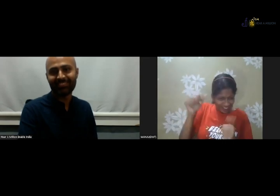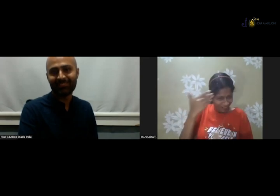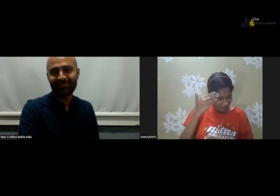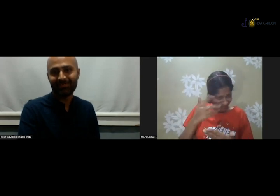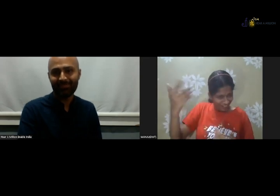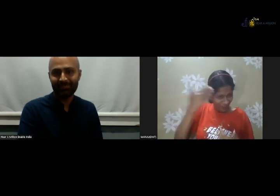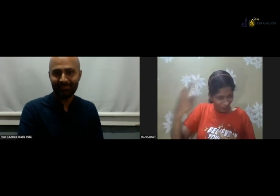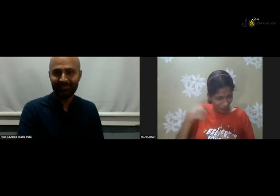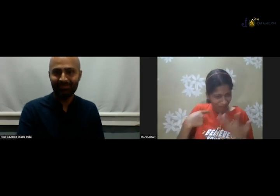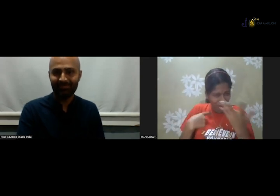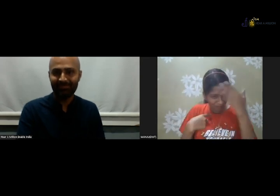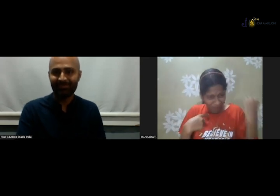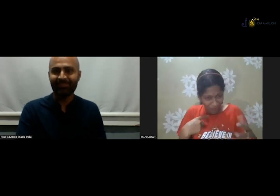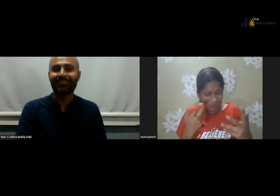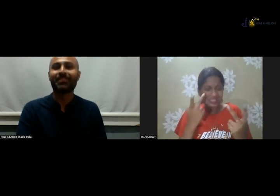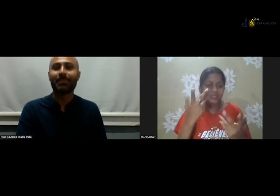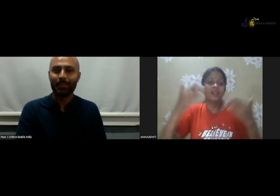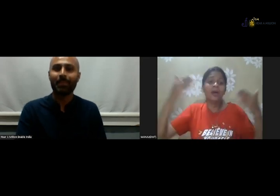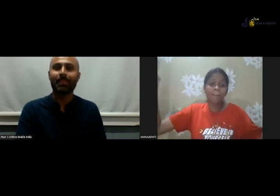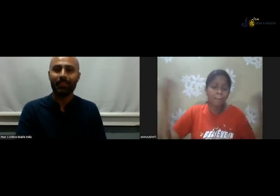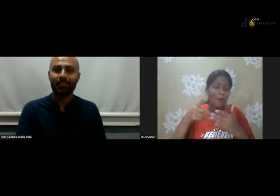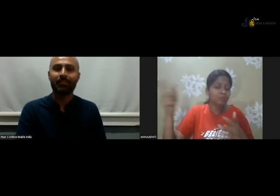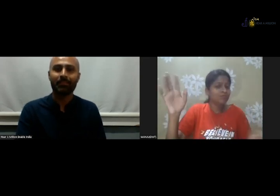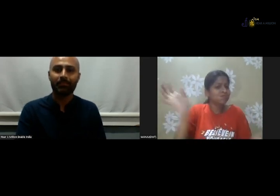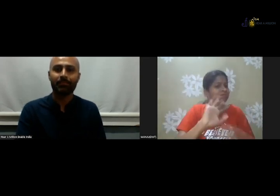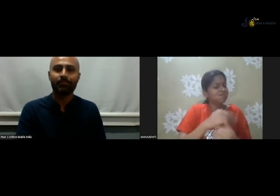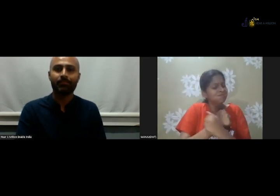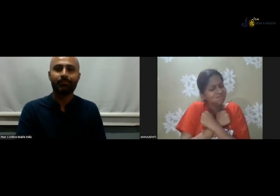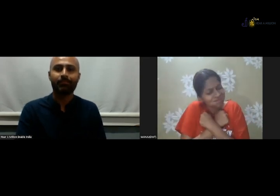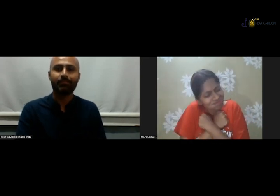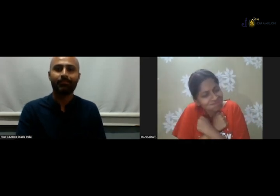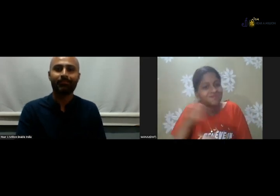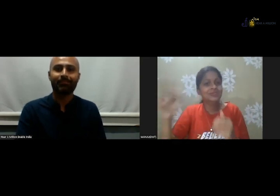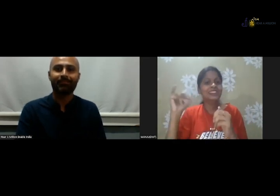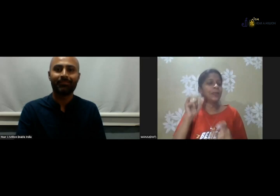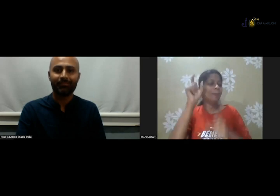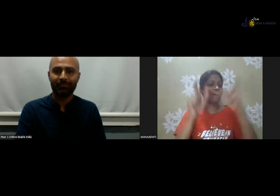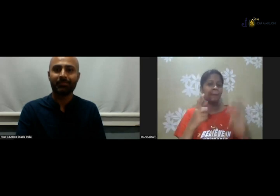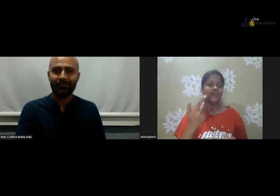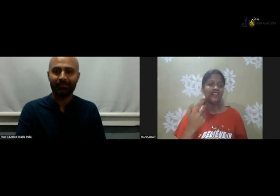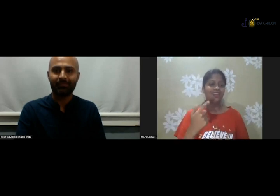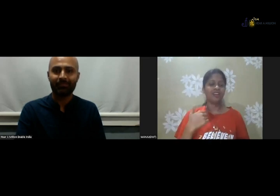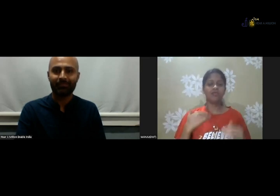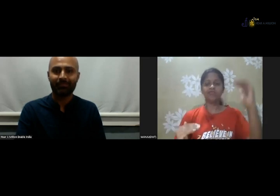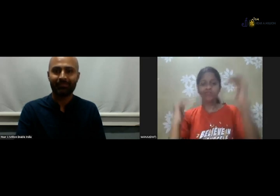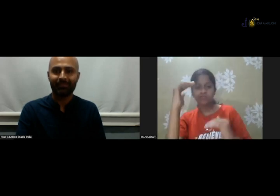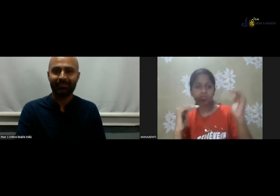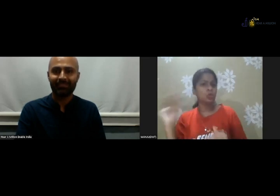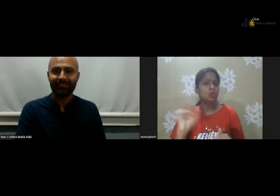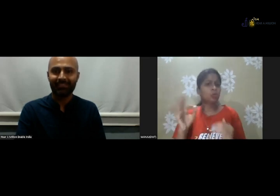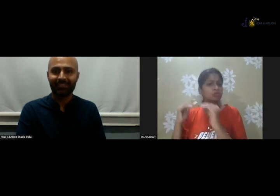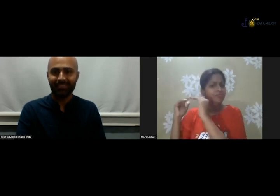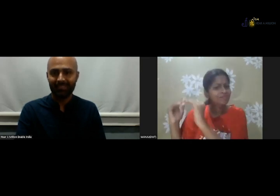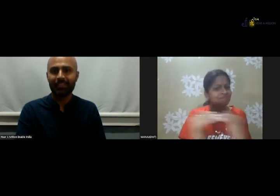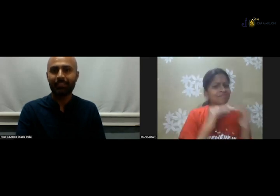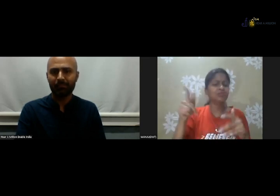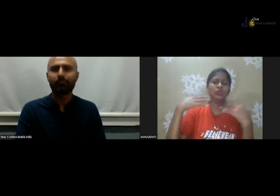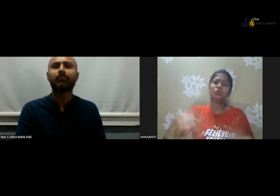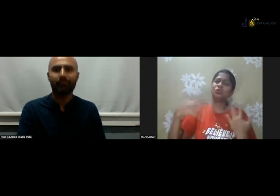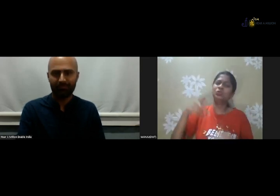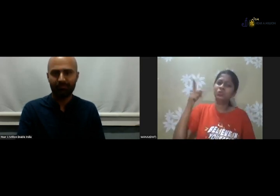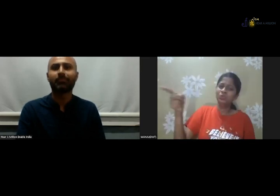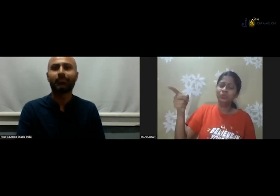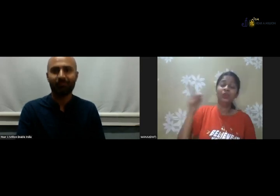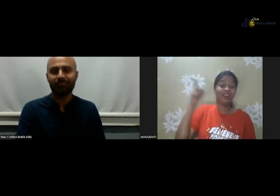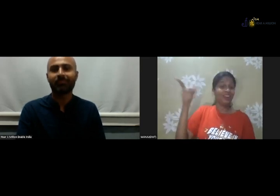in DWT. So she came. So I didn't know that. I thought that she must remember me, and I just love her. She never,